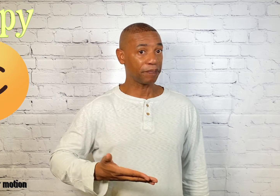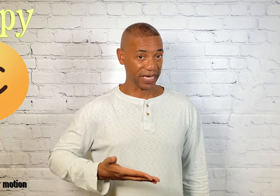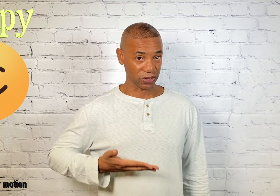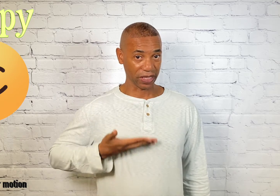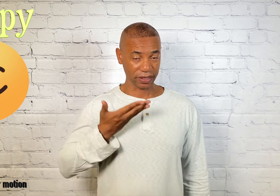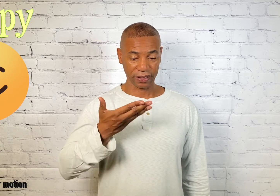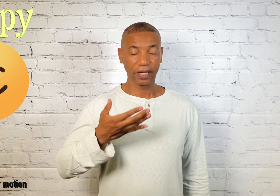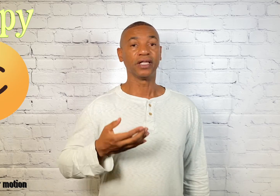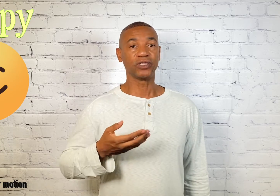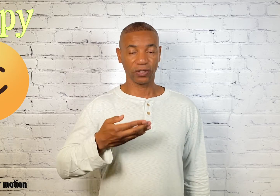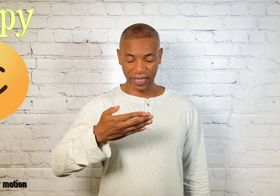against it. Let me show you that again.